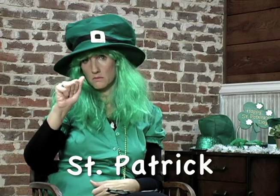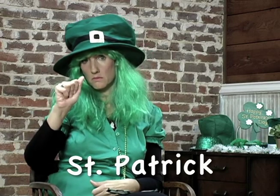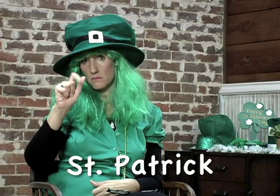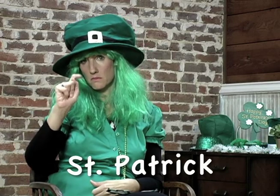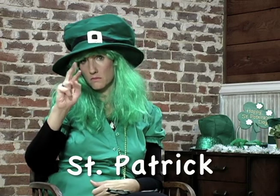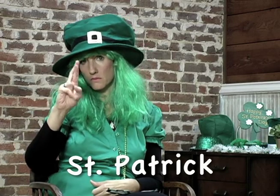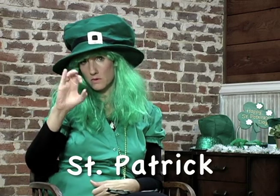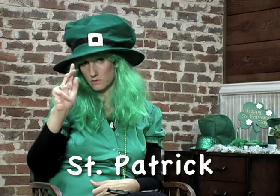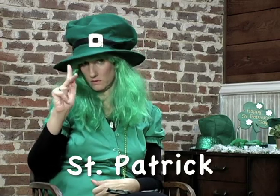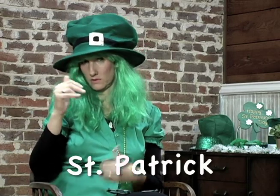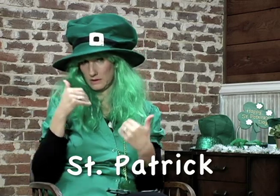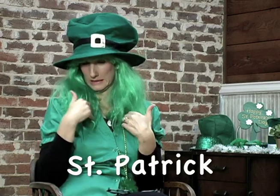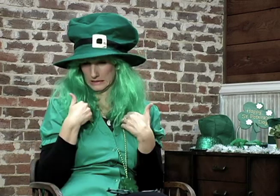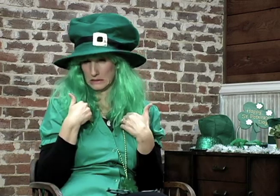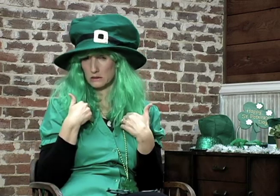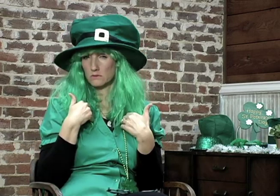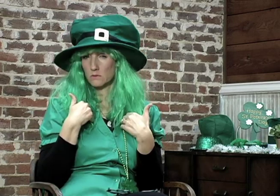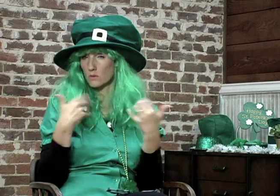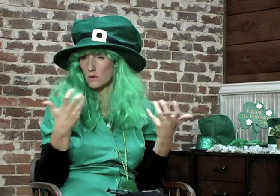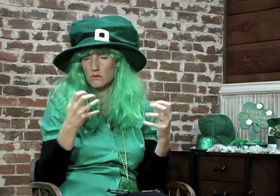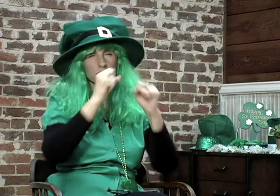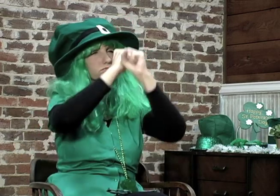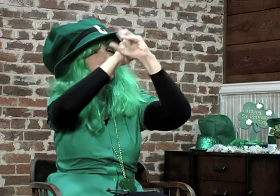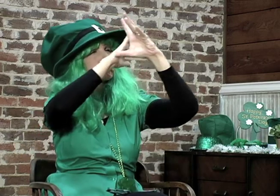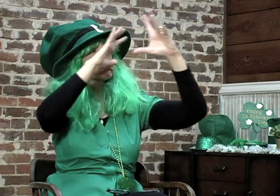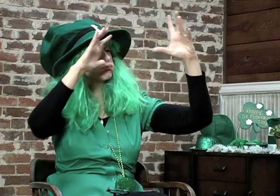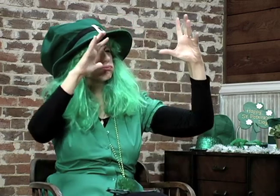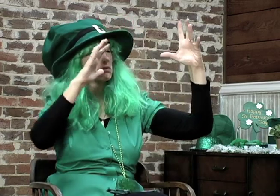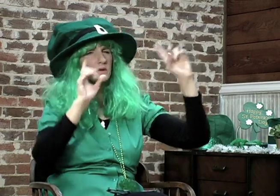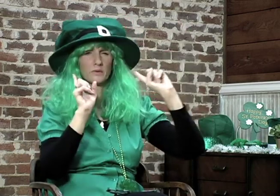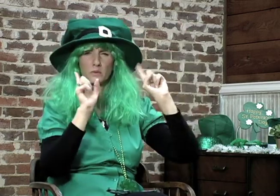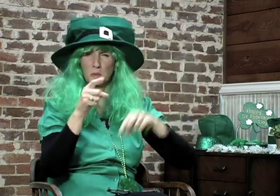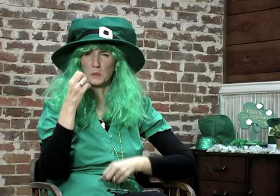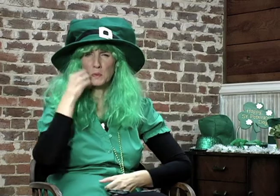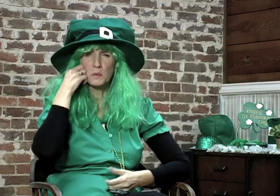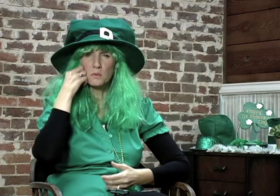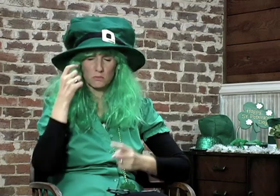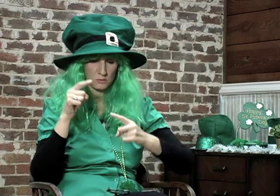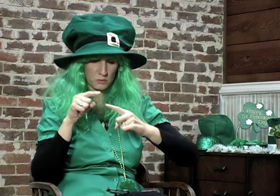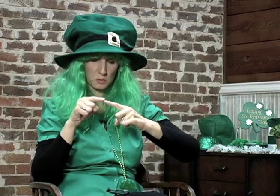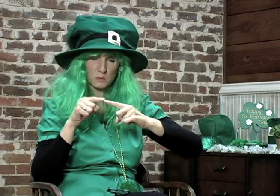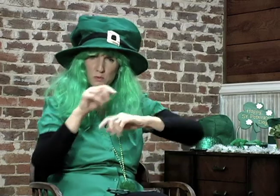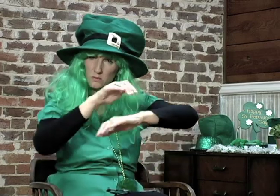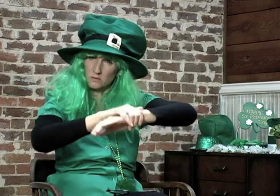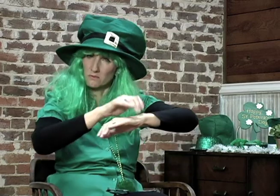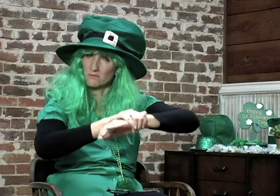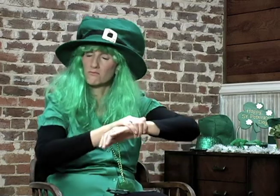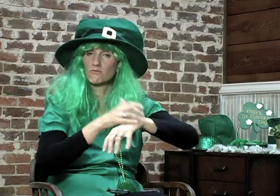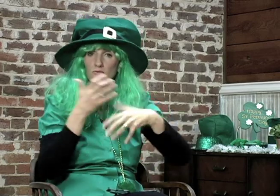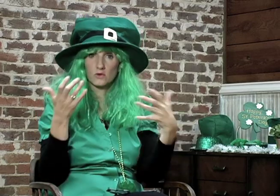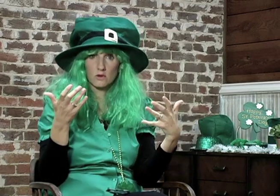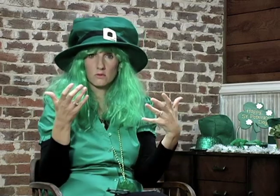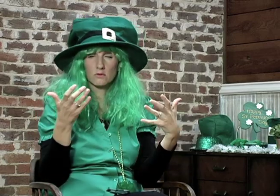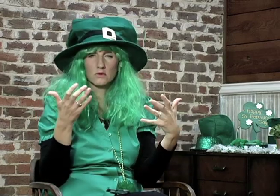St. Patrick had a vision. They would go home to England.